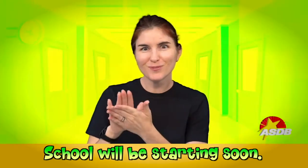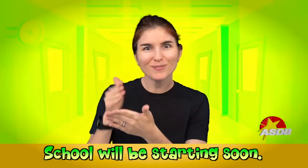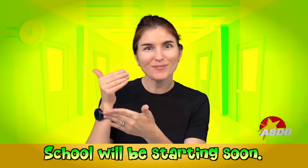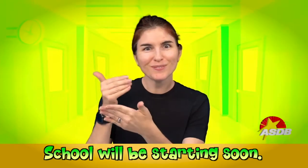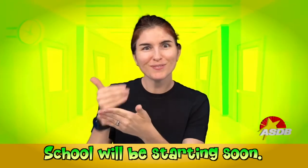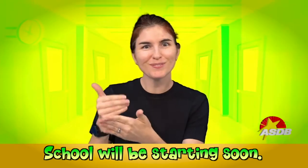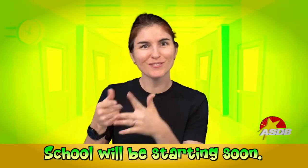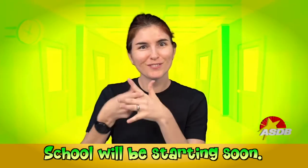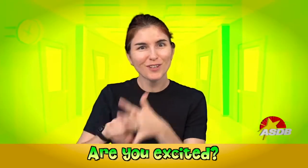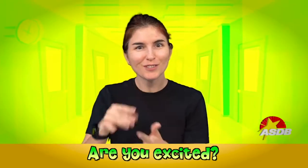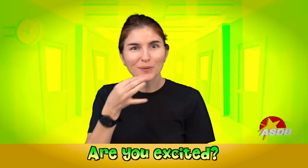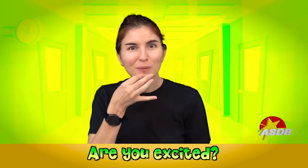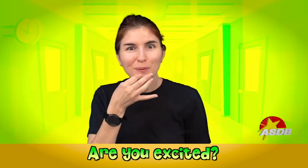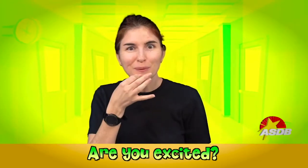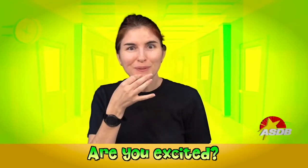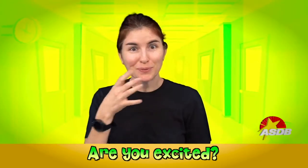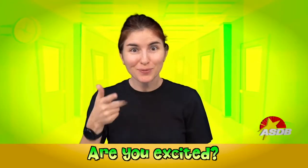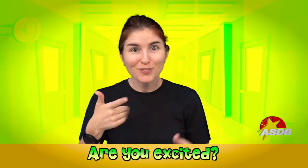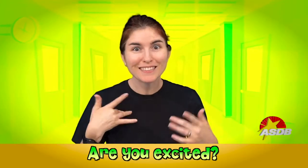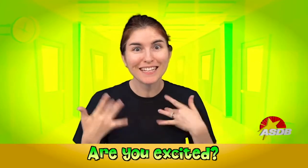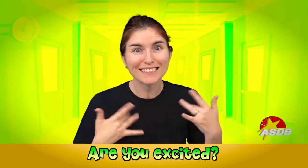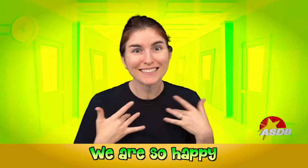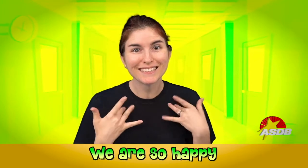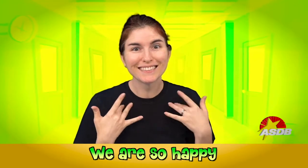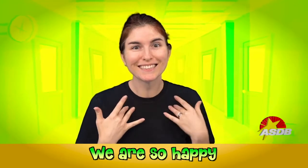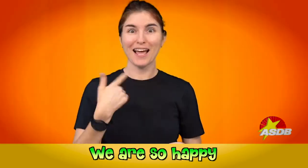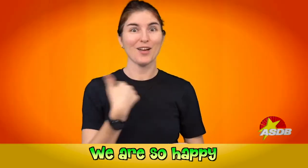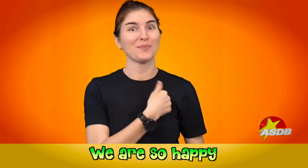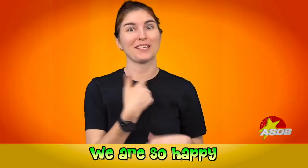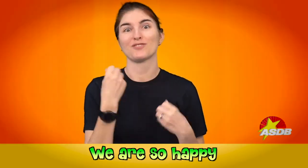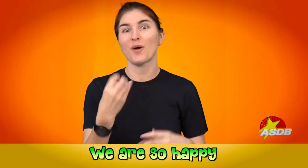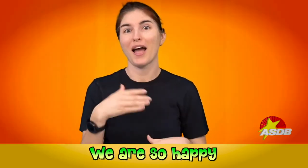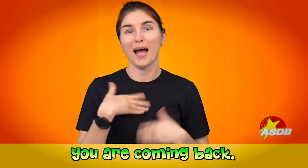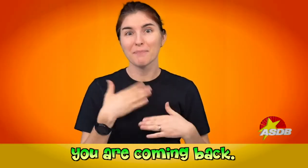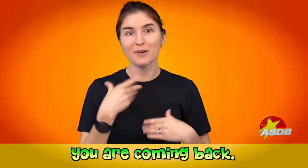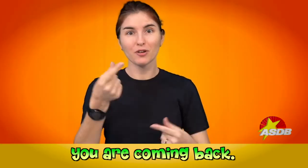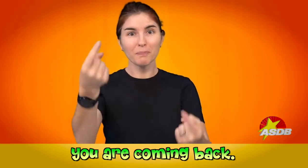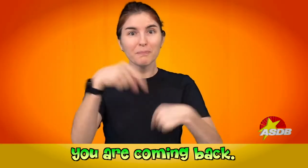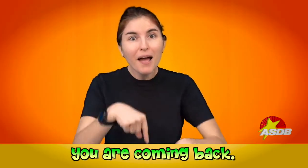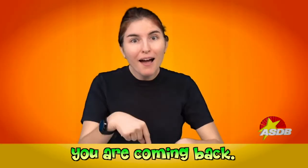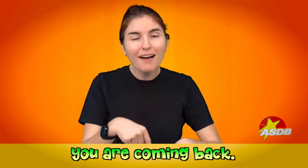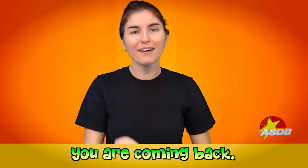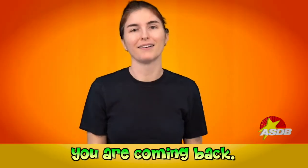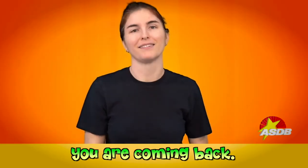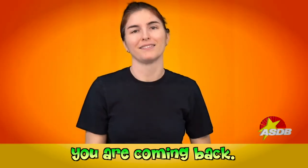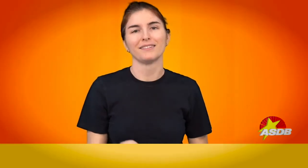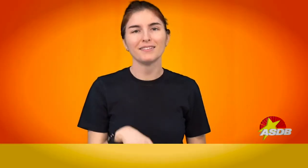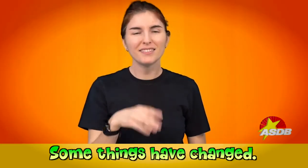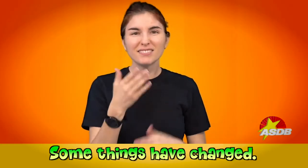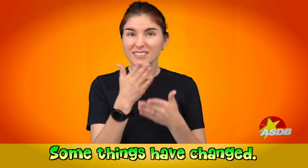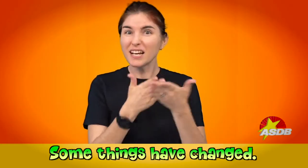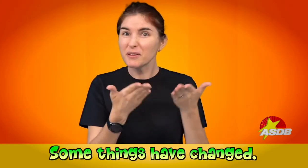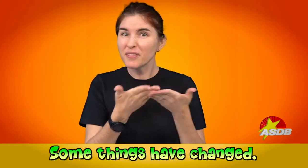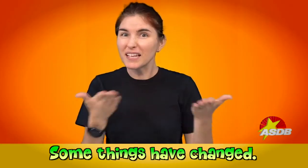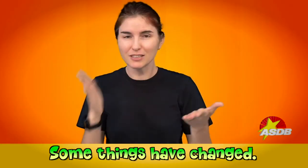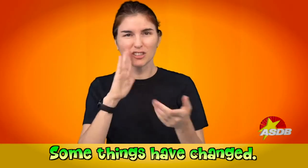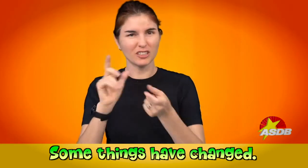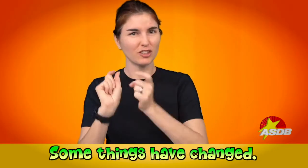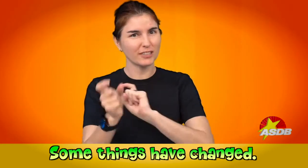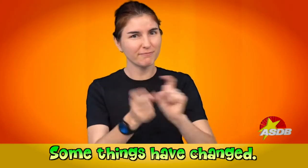starting soon. Are you excited? We're so happy you're coming back. Some things have changed,